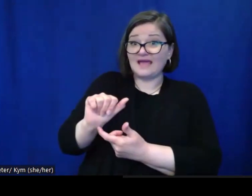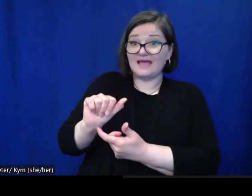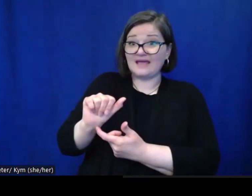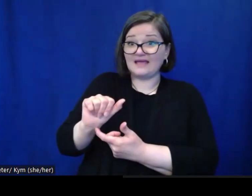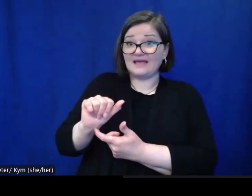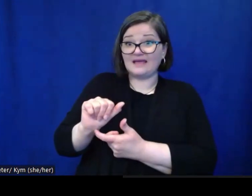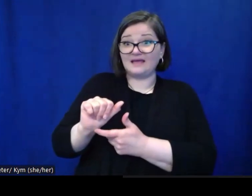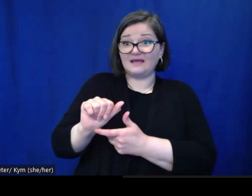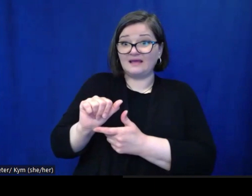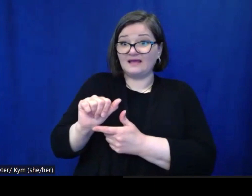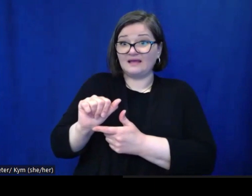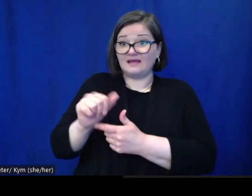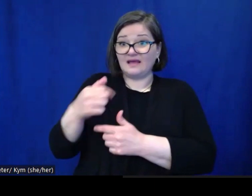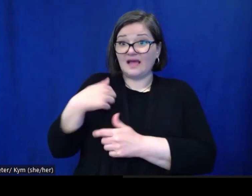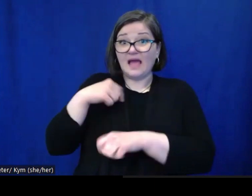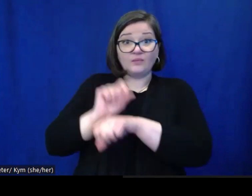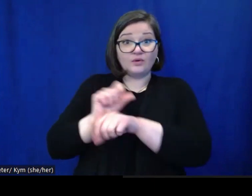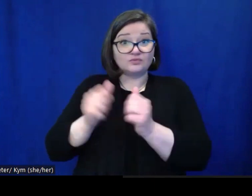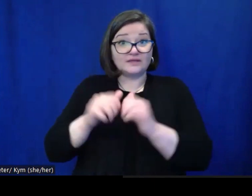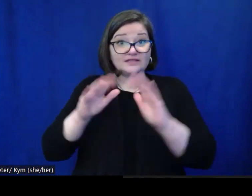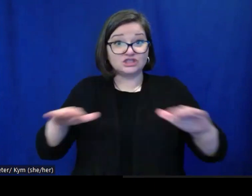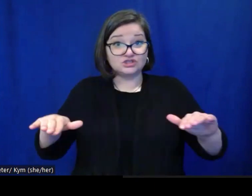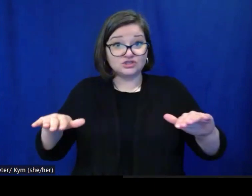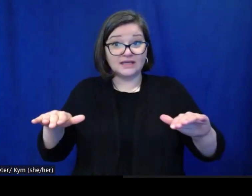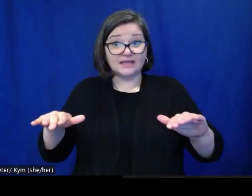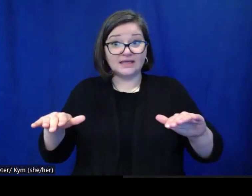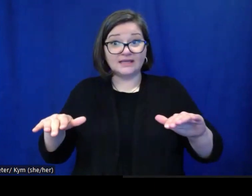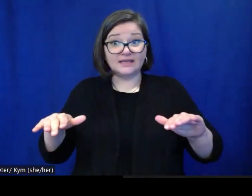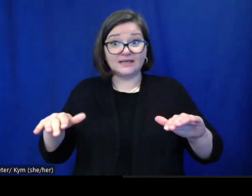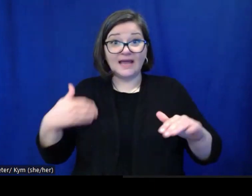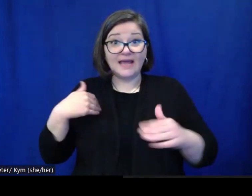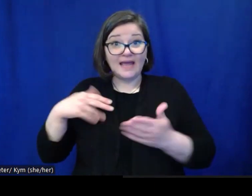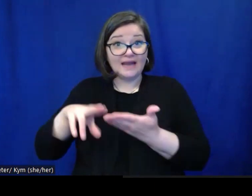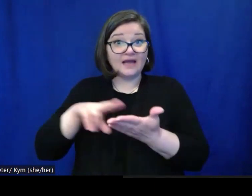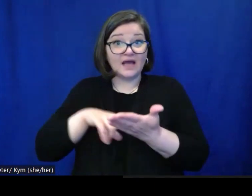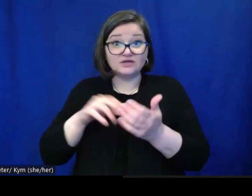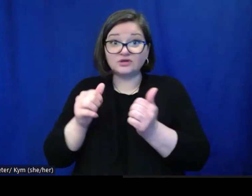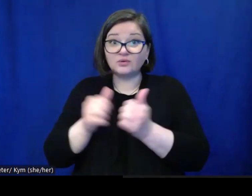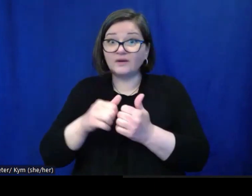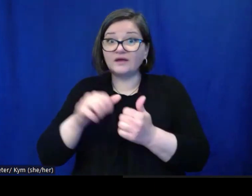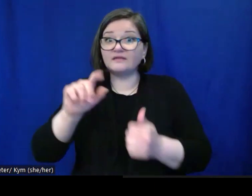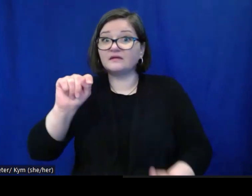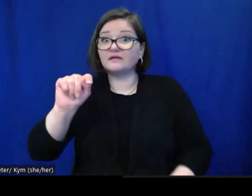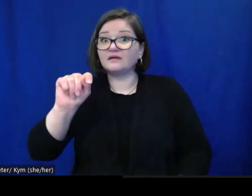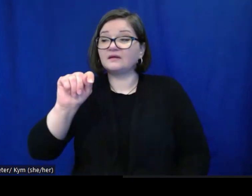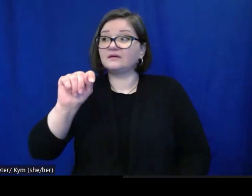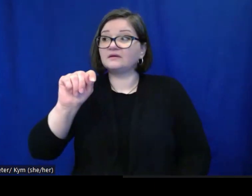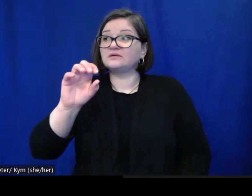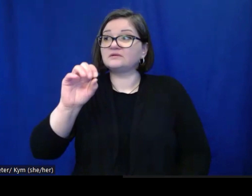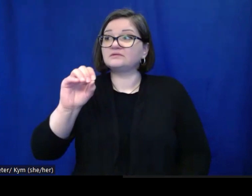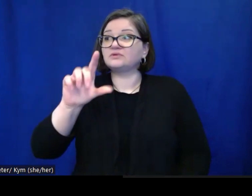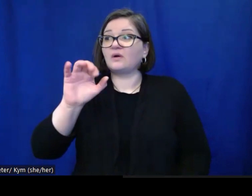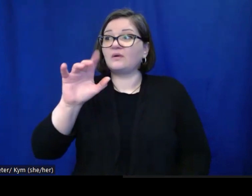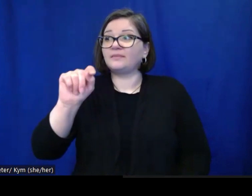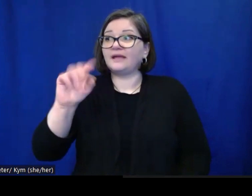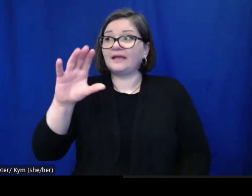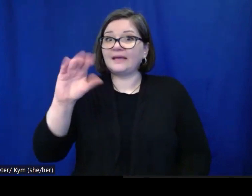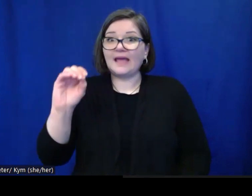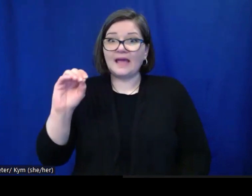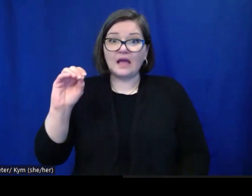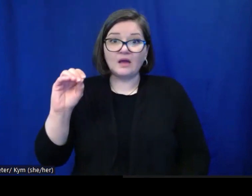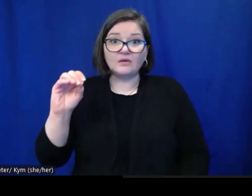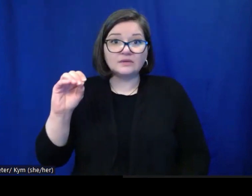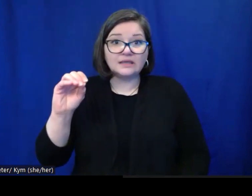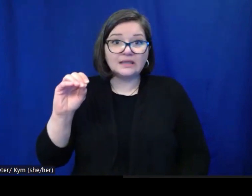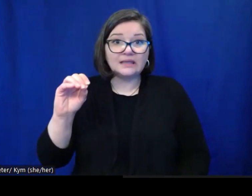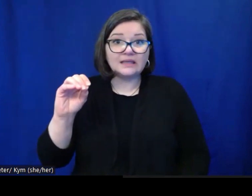I worked with children, held a contract with Talbot County Child Advocacy Center to do